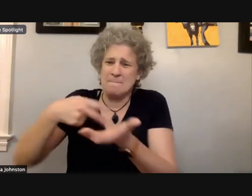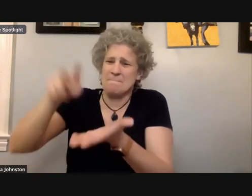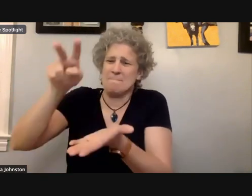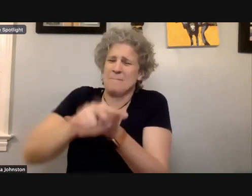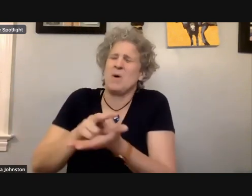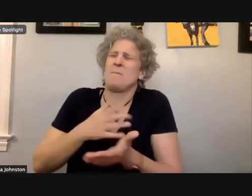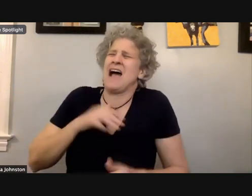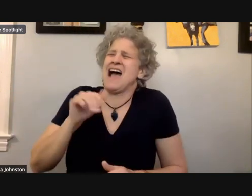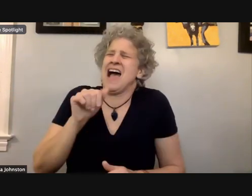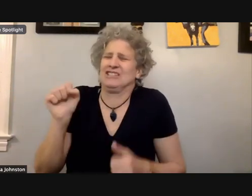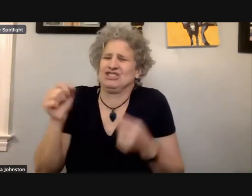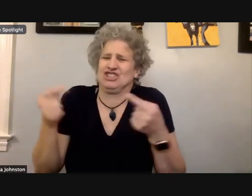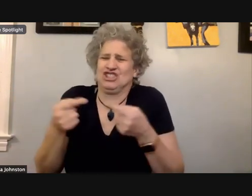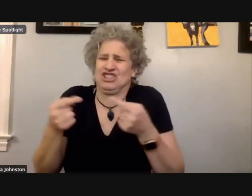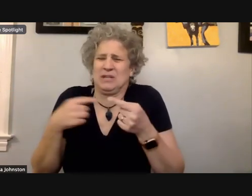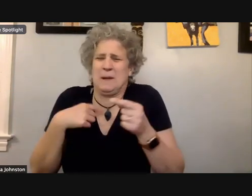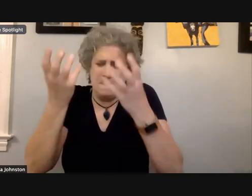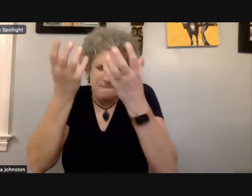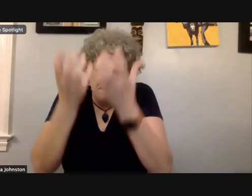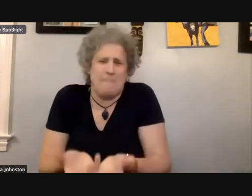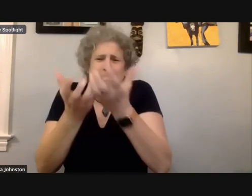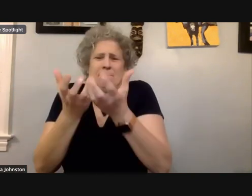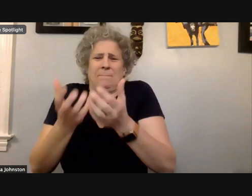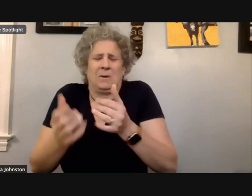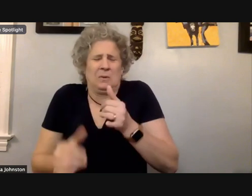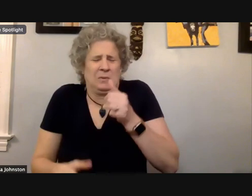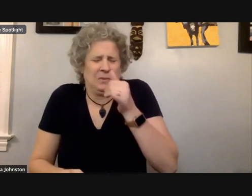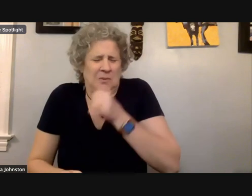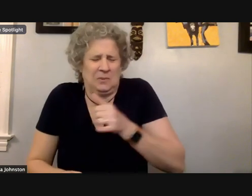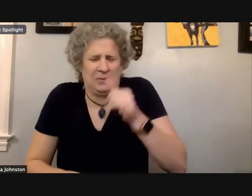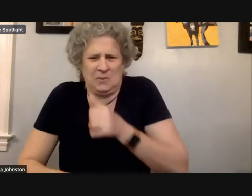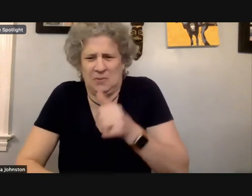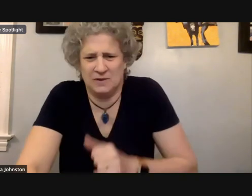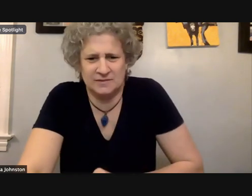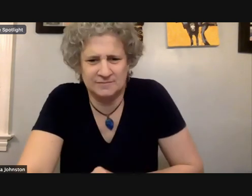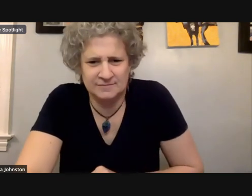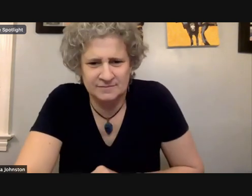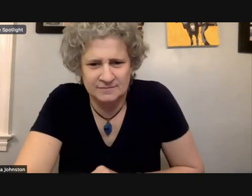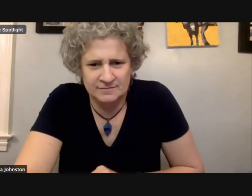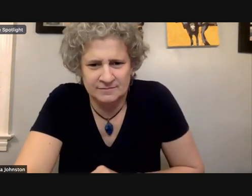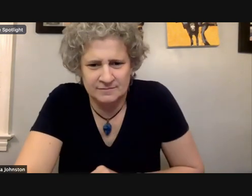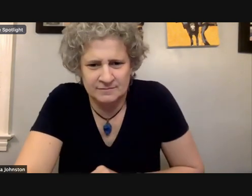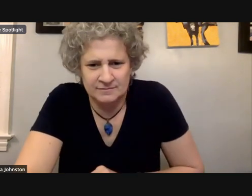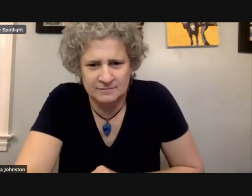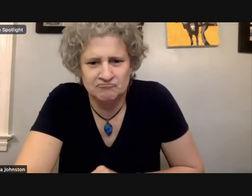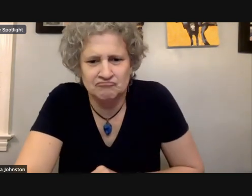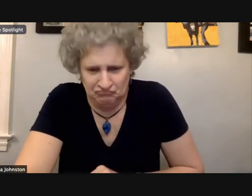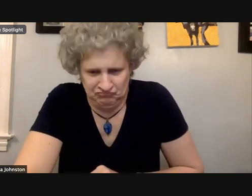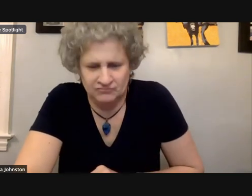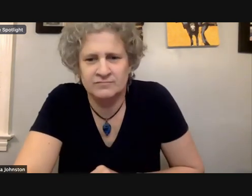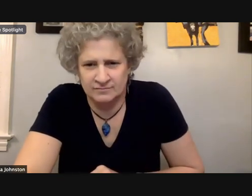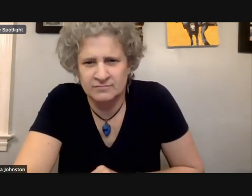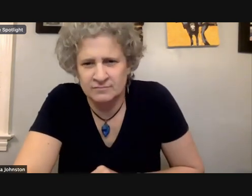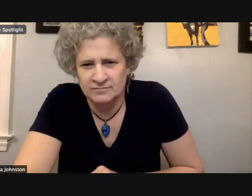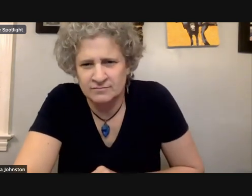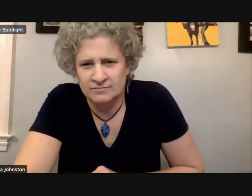that you typically see if somebody falls like ice skating and hurts themselves. You'll see that sign